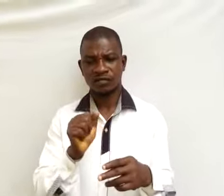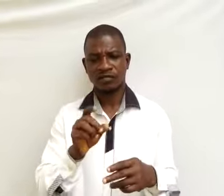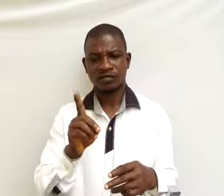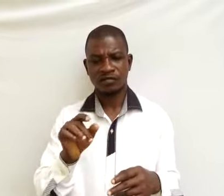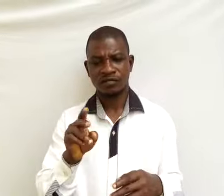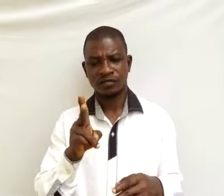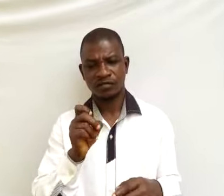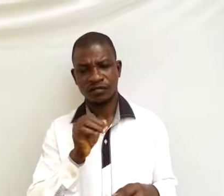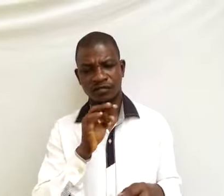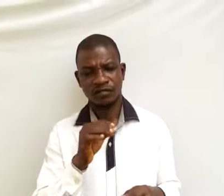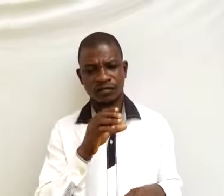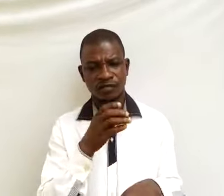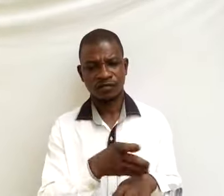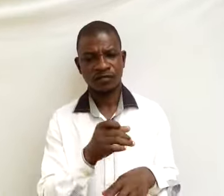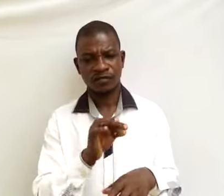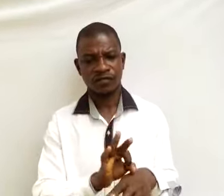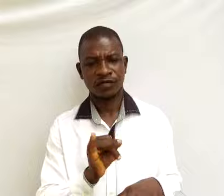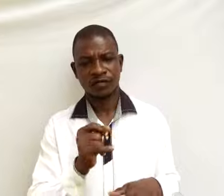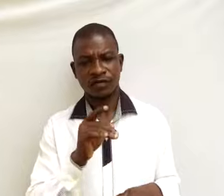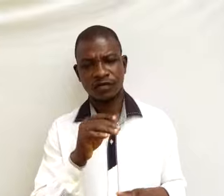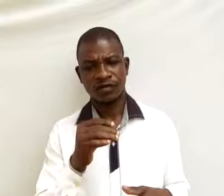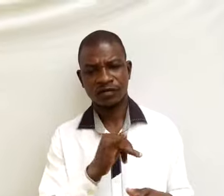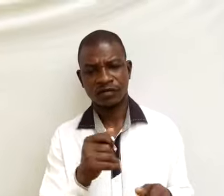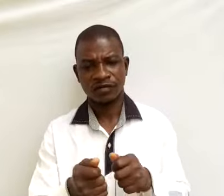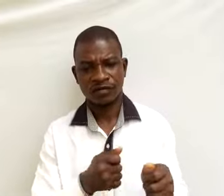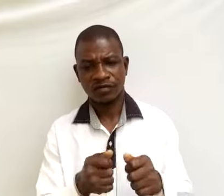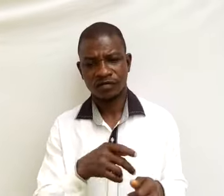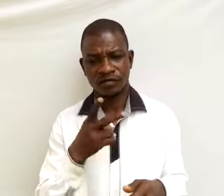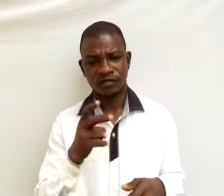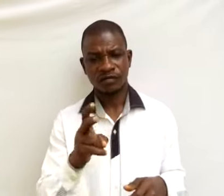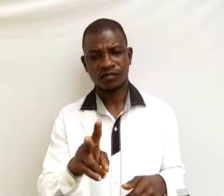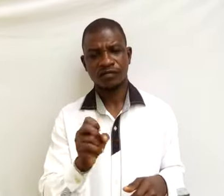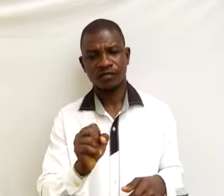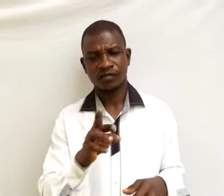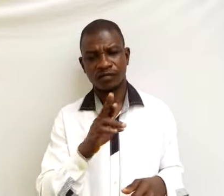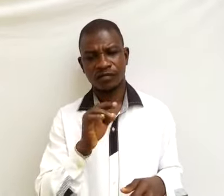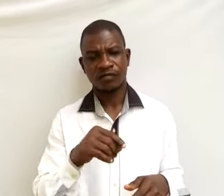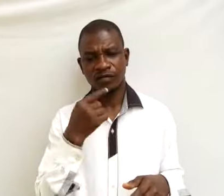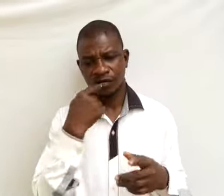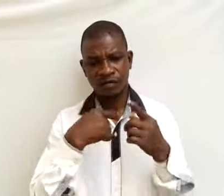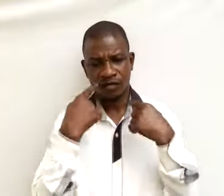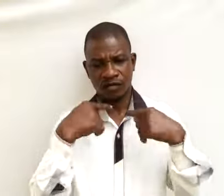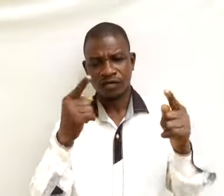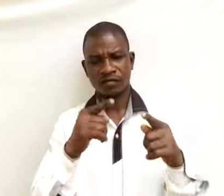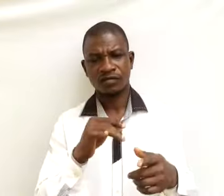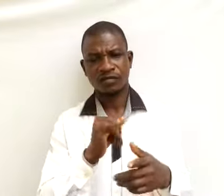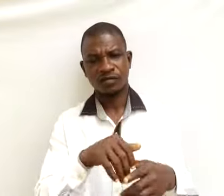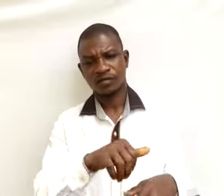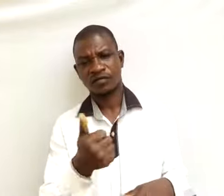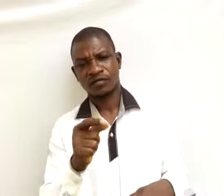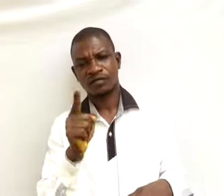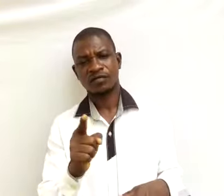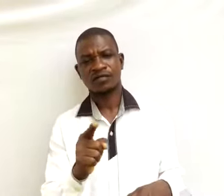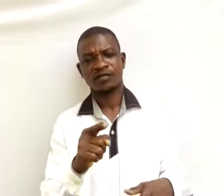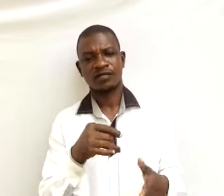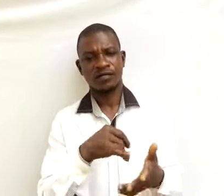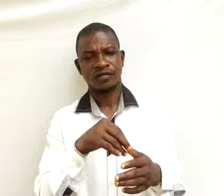clause. Function, it modifies the verb announced. There's another one. In this one, we